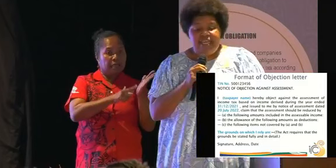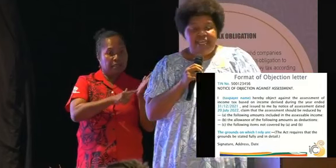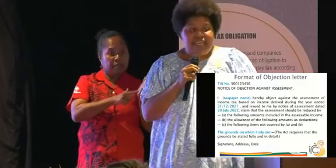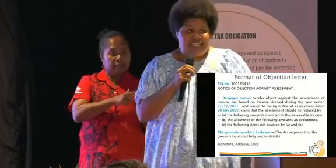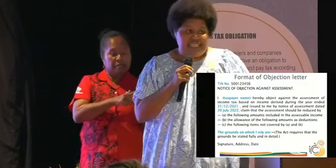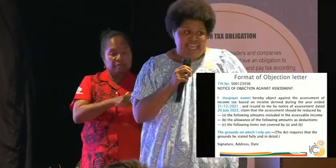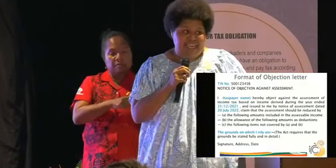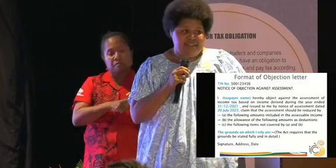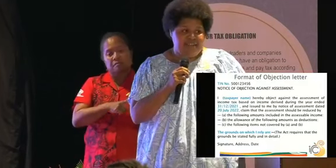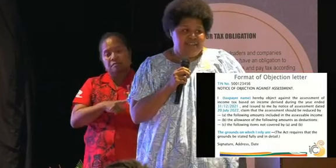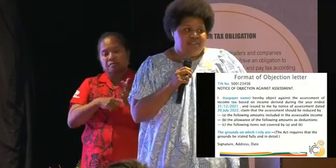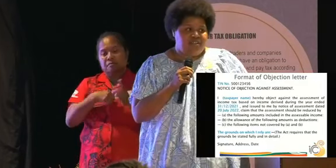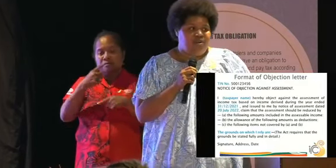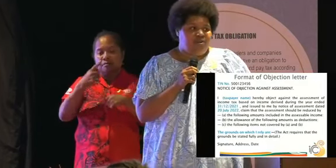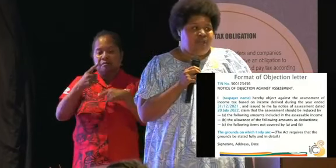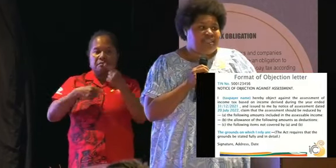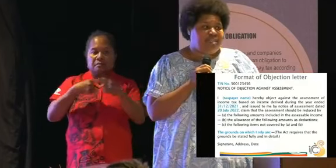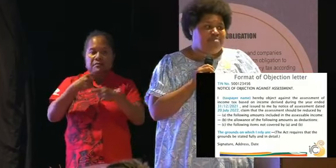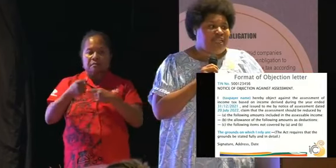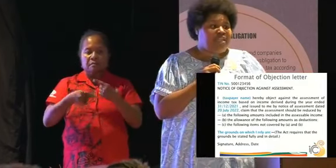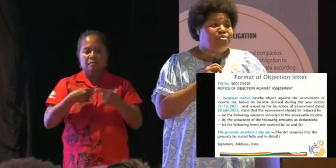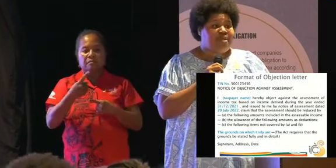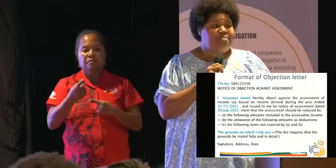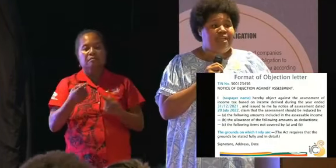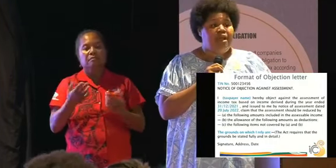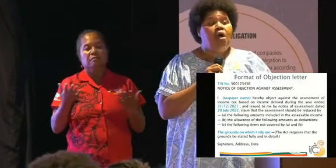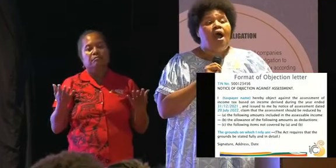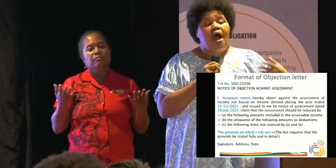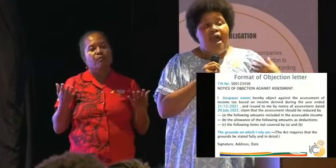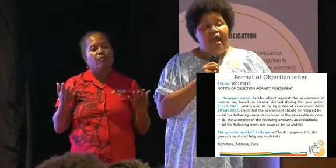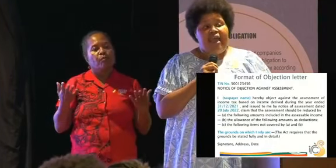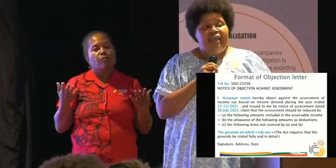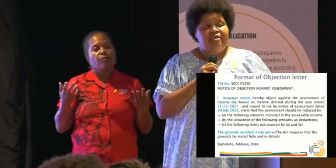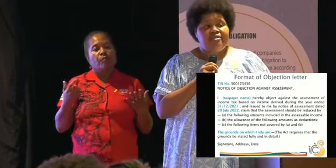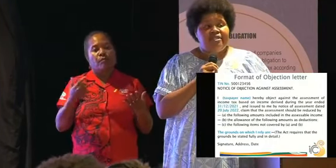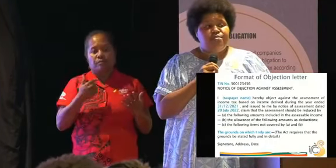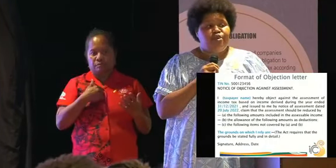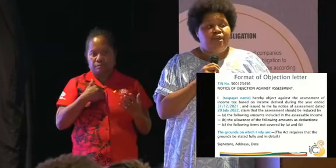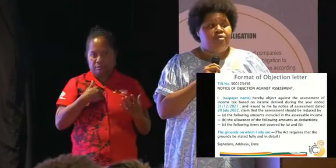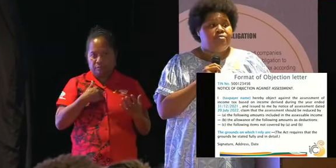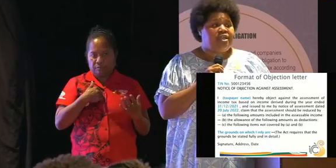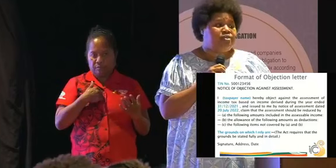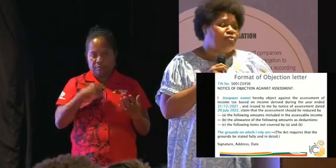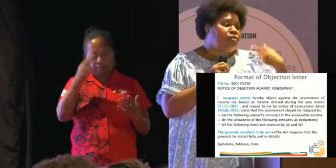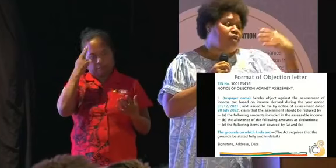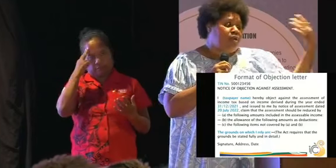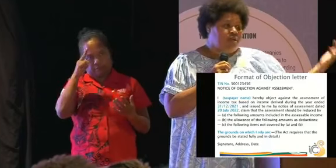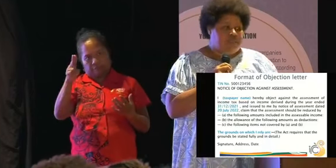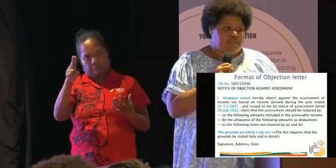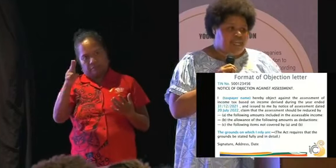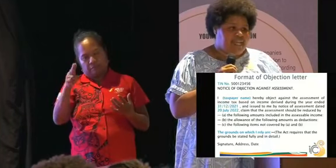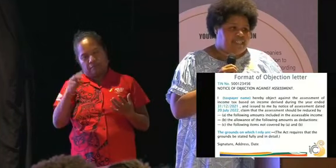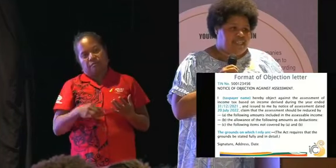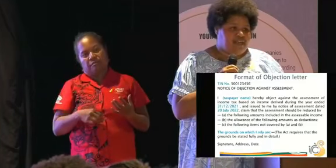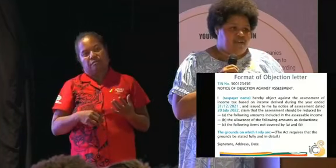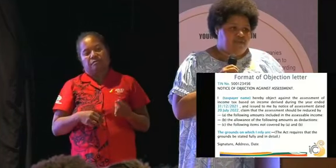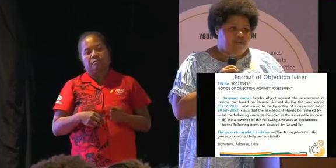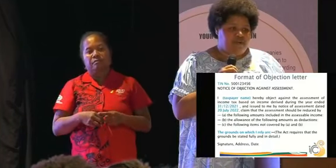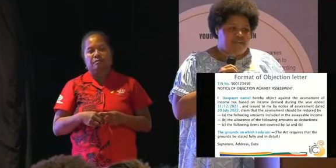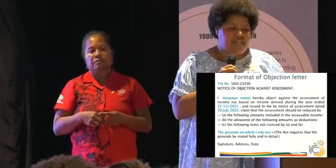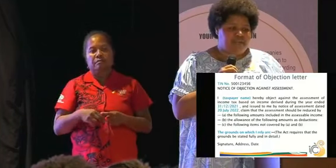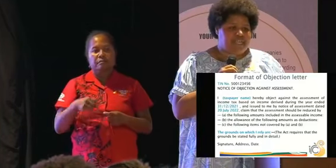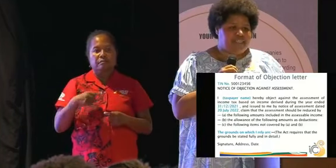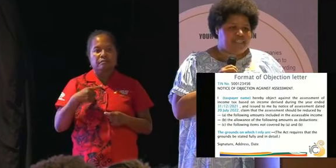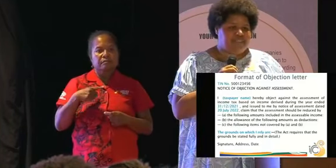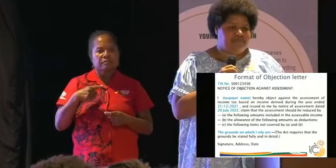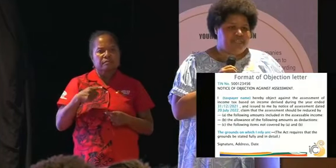and in detail. So it doesn't mean that you get up and say, I, Akosita Moy, object to CIT,